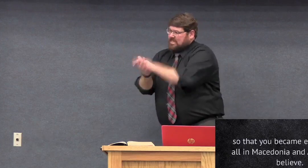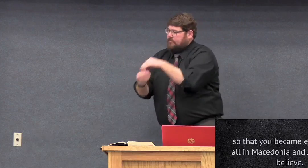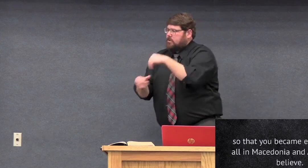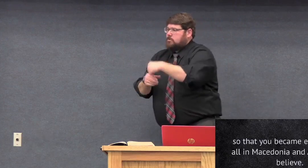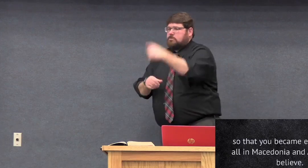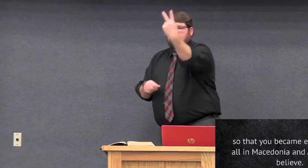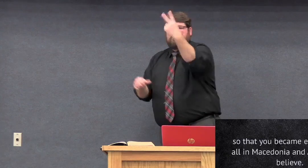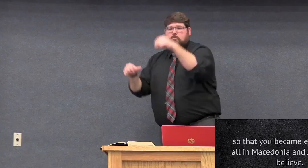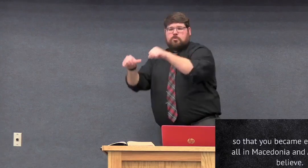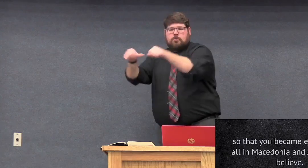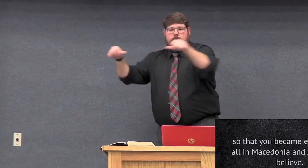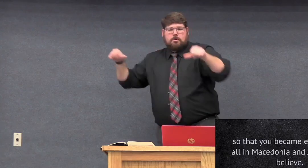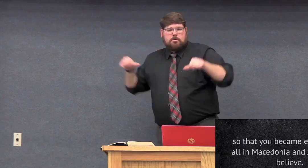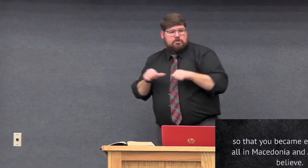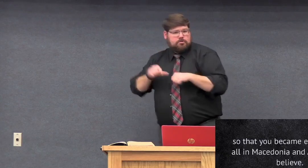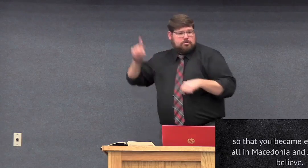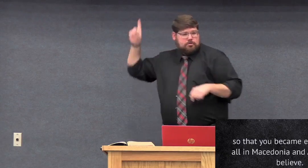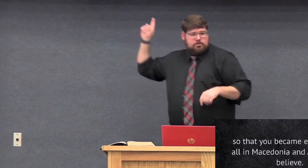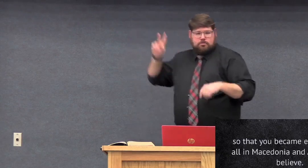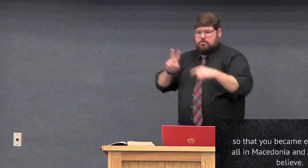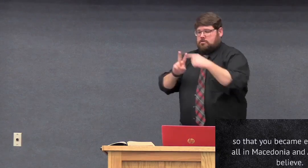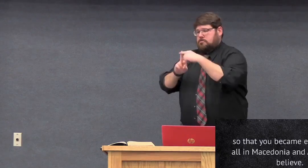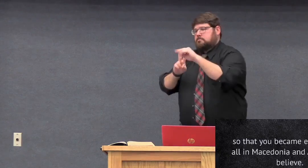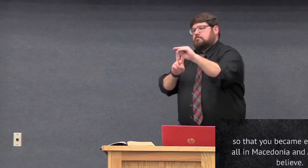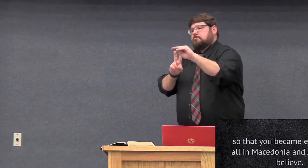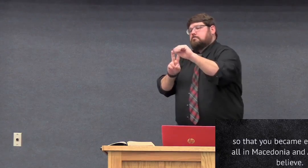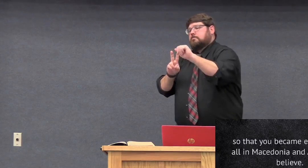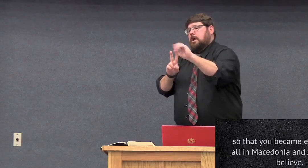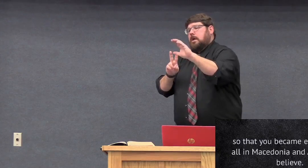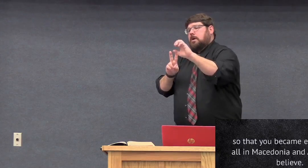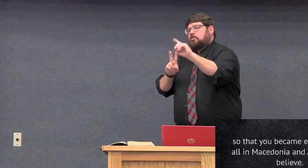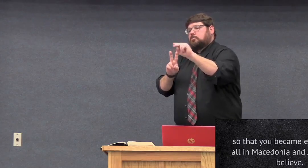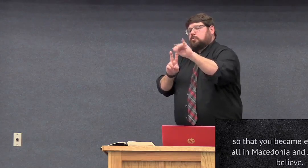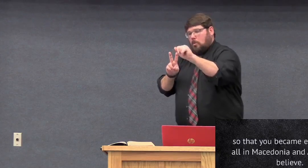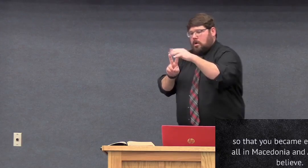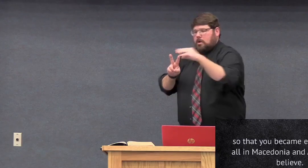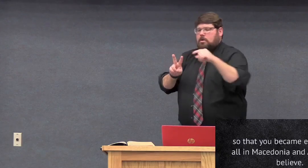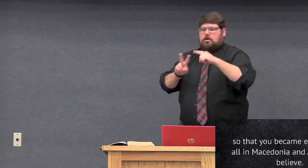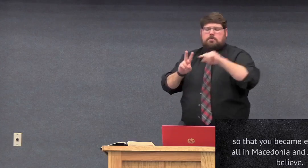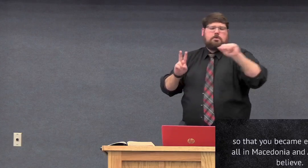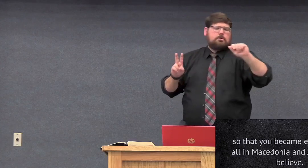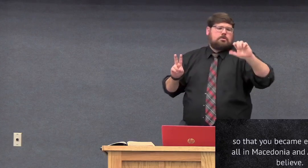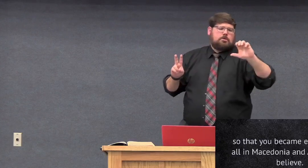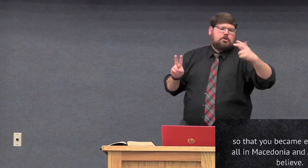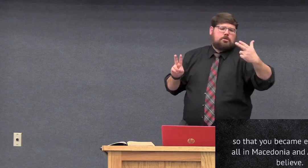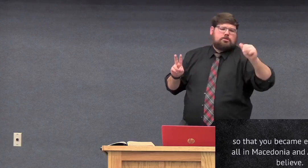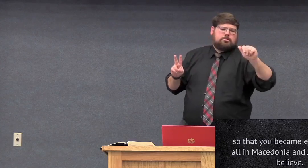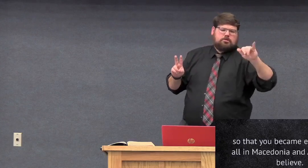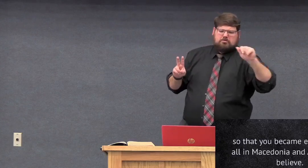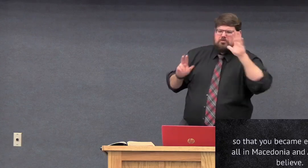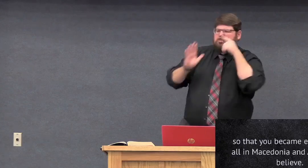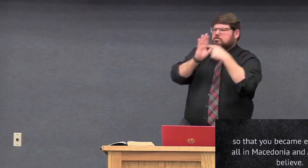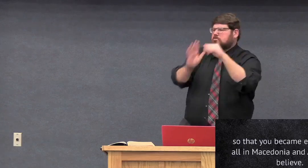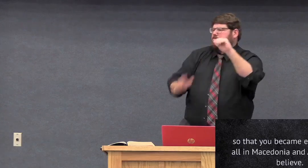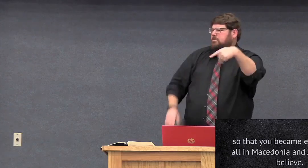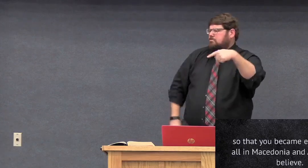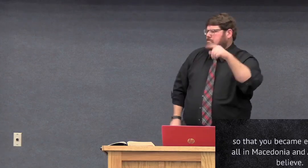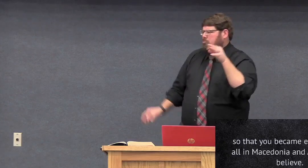believe. To all the other believers in these two areas, Macedonia and Achaia, and I'll show you a